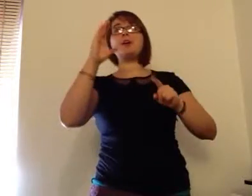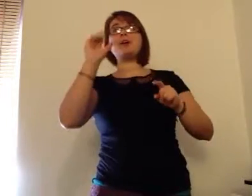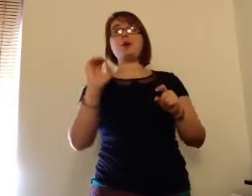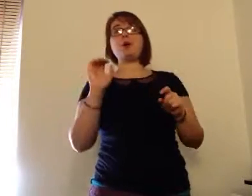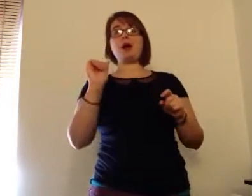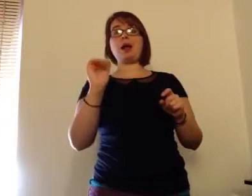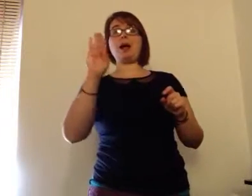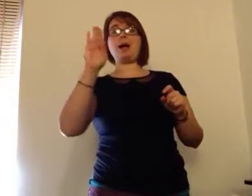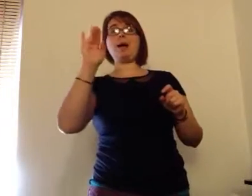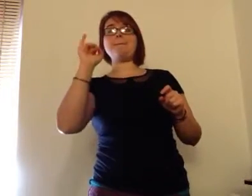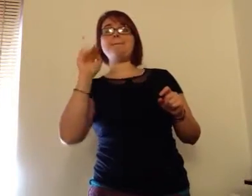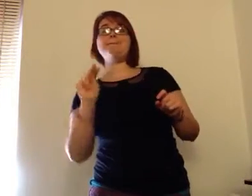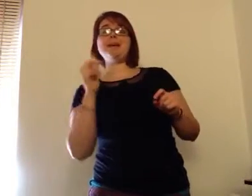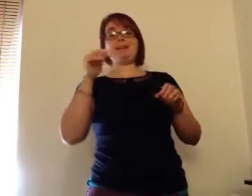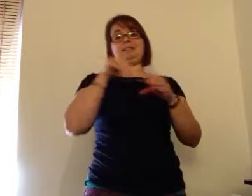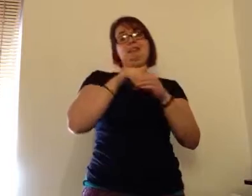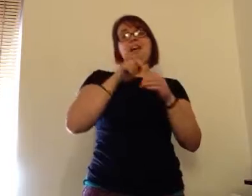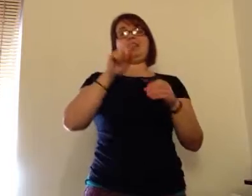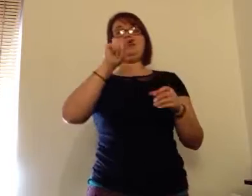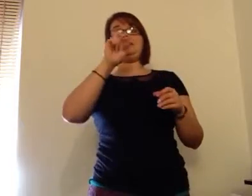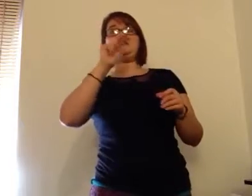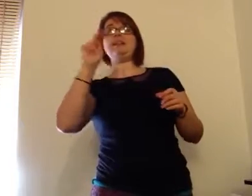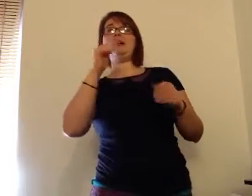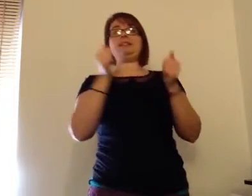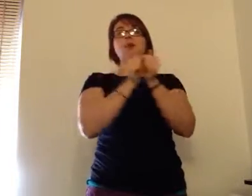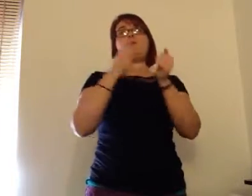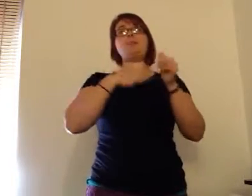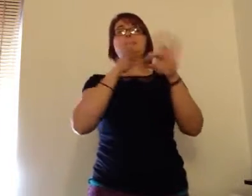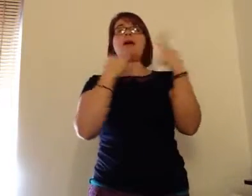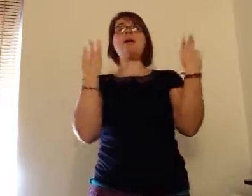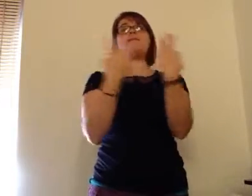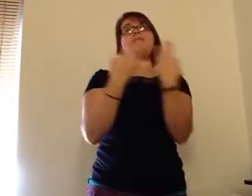with my family. And I'm too cool for school and stuff like that.